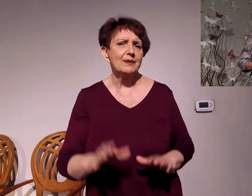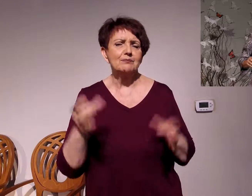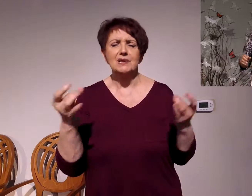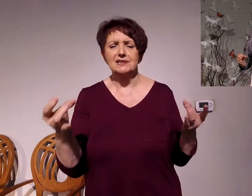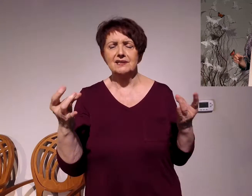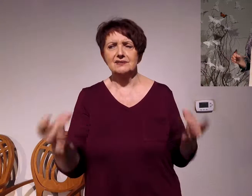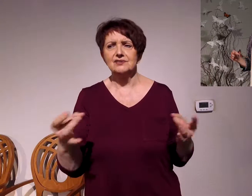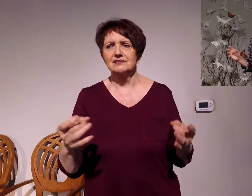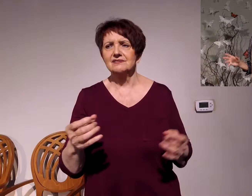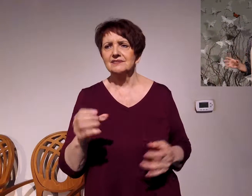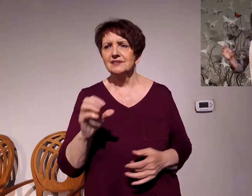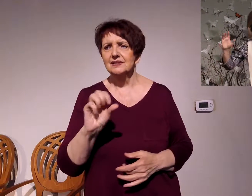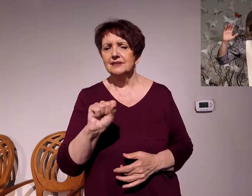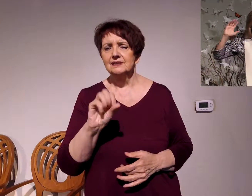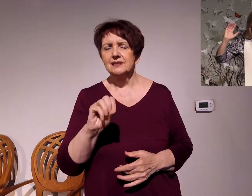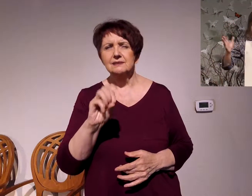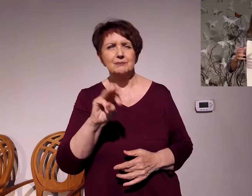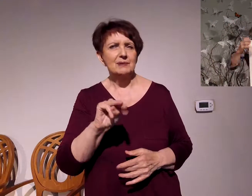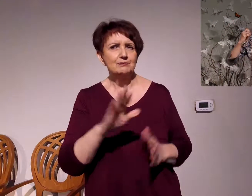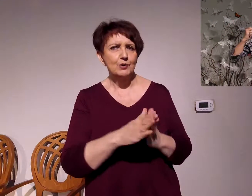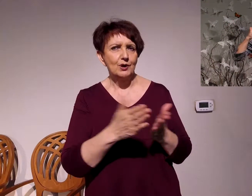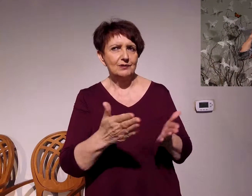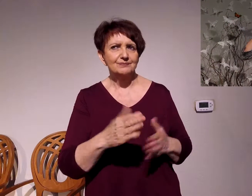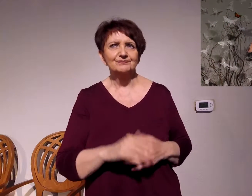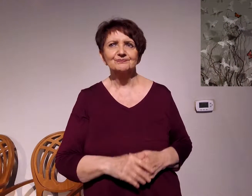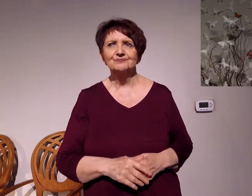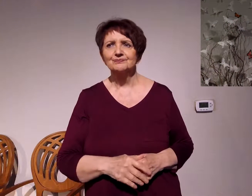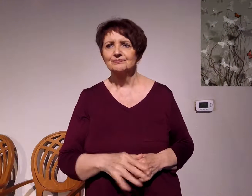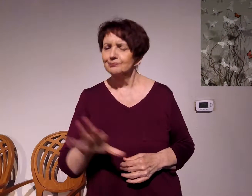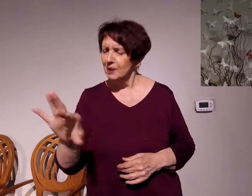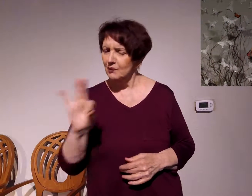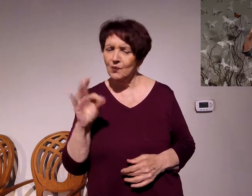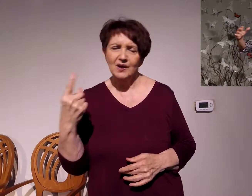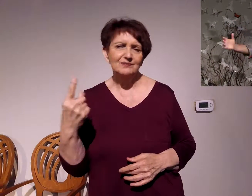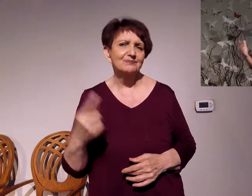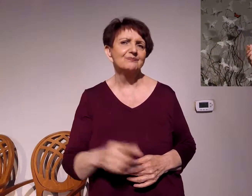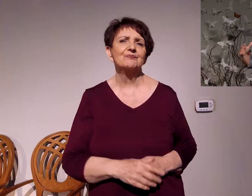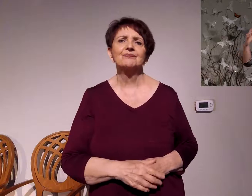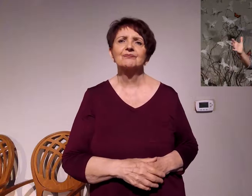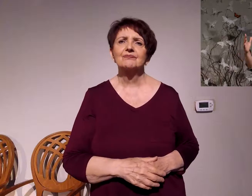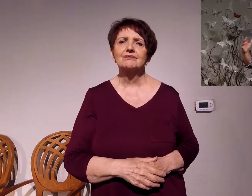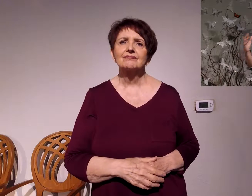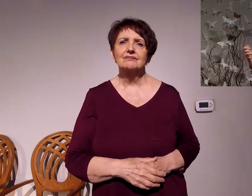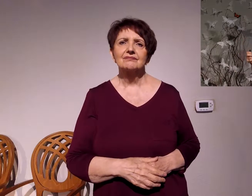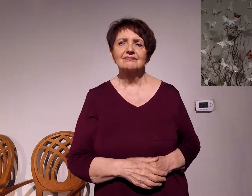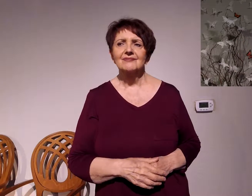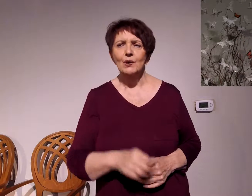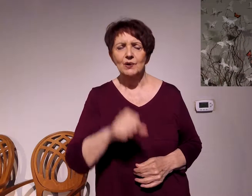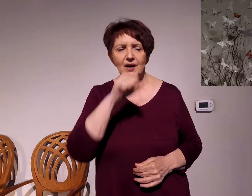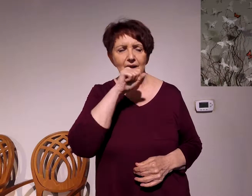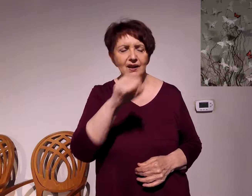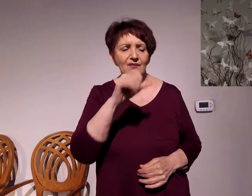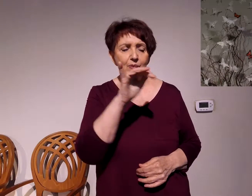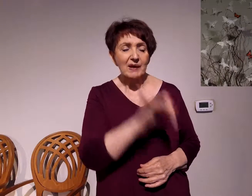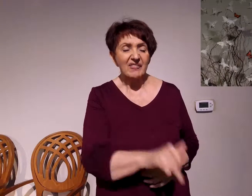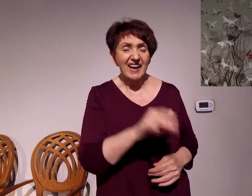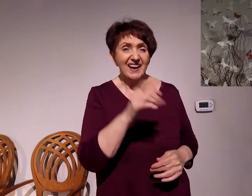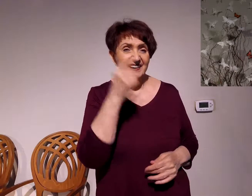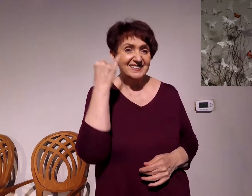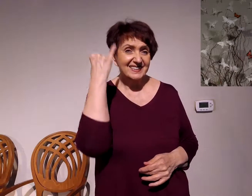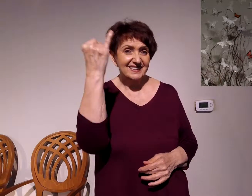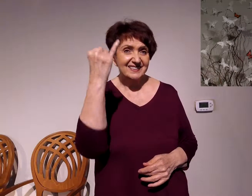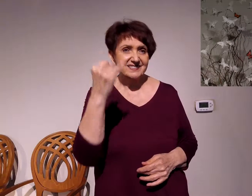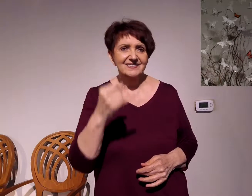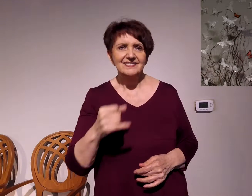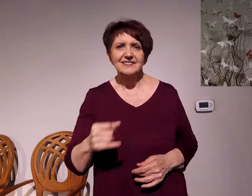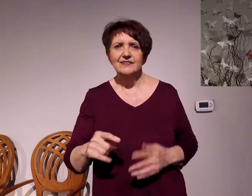in the Science of Mind. Look, just, but... And what I love about this idea, when we all start